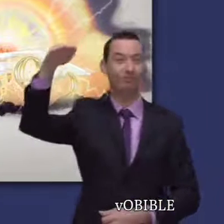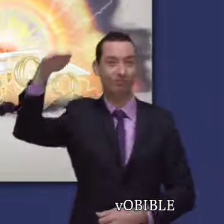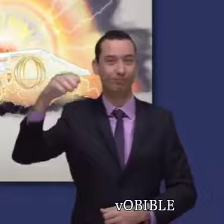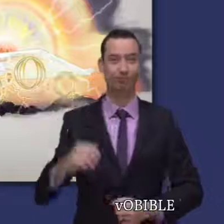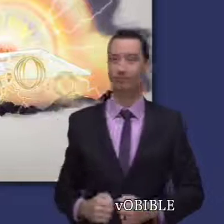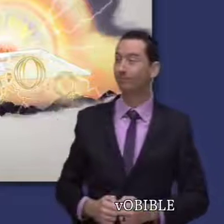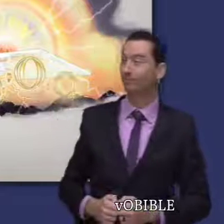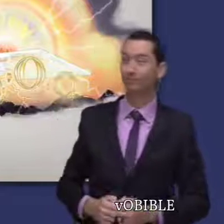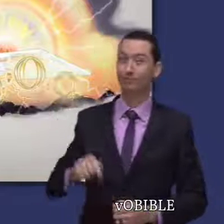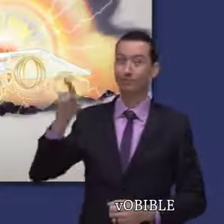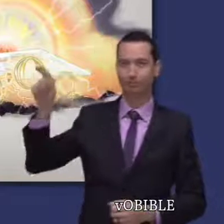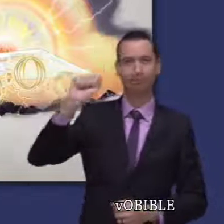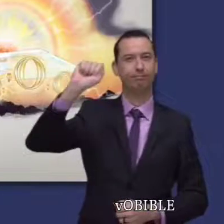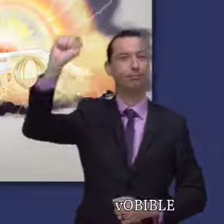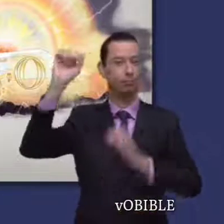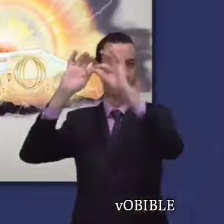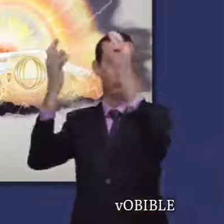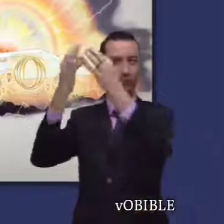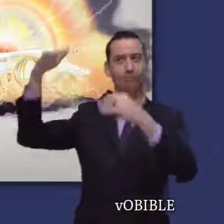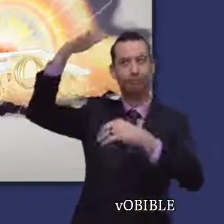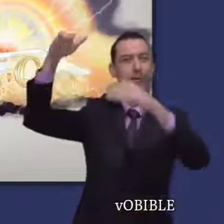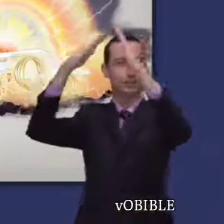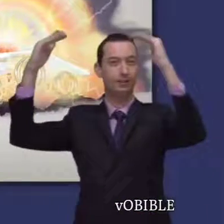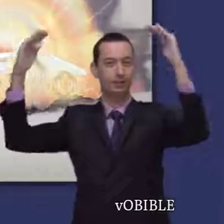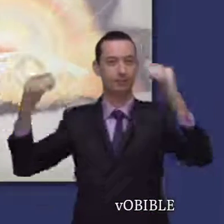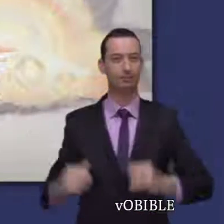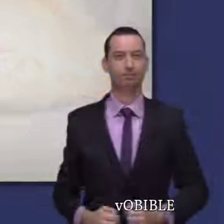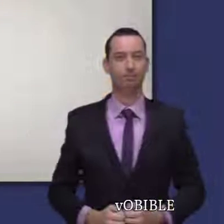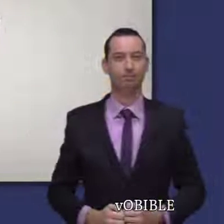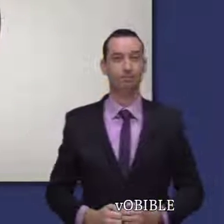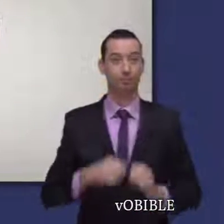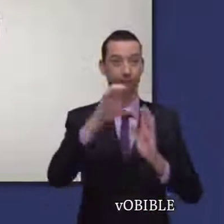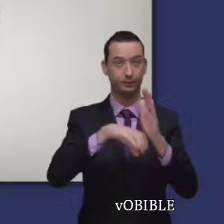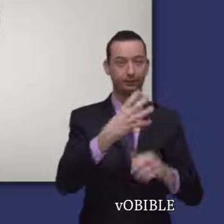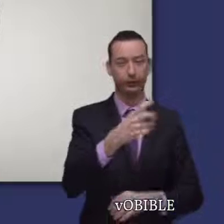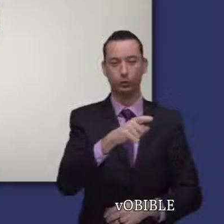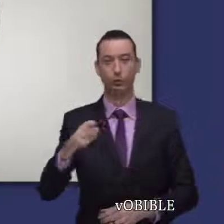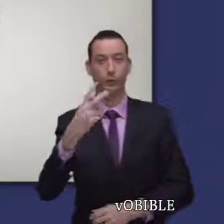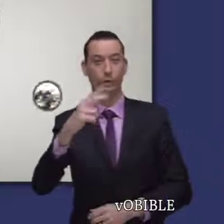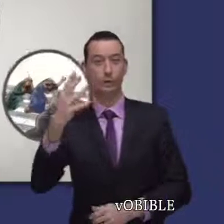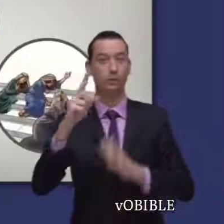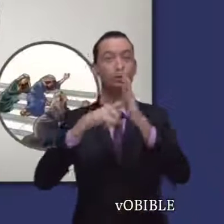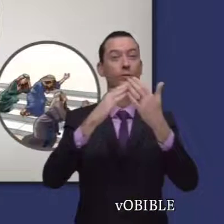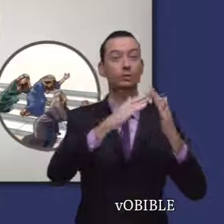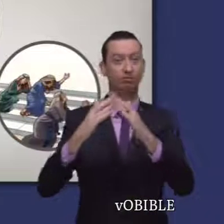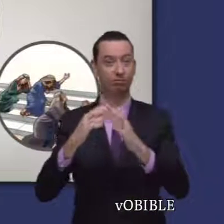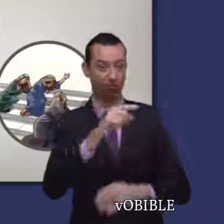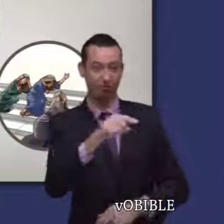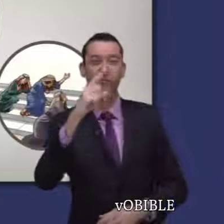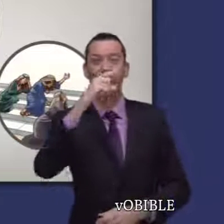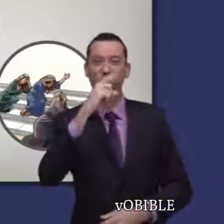directed by God's Spirit. Chapters 4 to 24 contain Jehovah's judgment against Jerusalem and